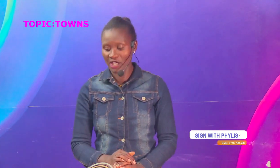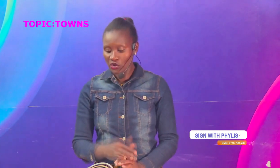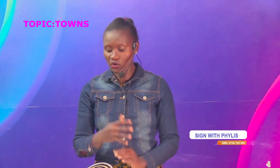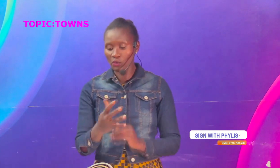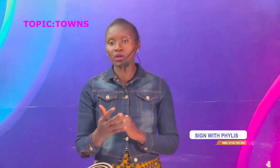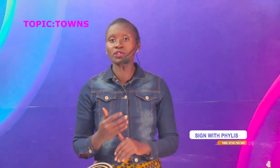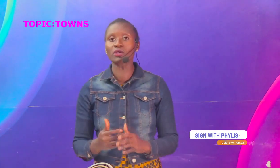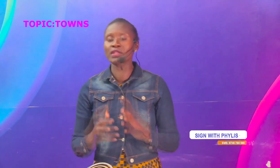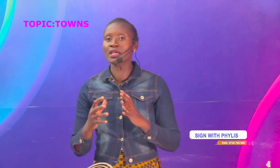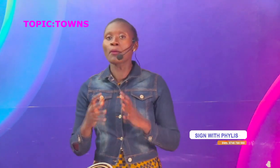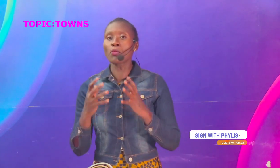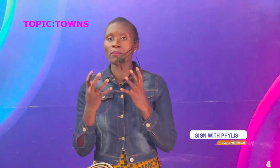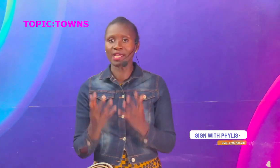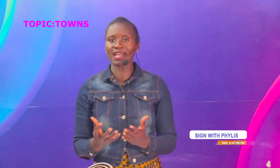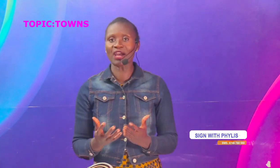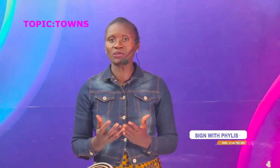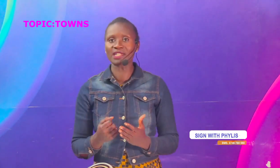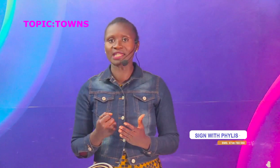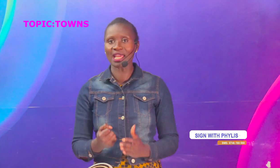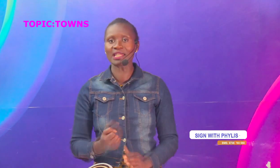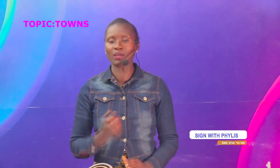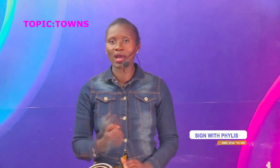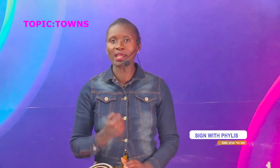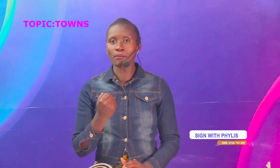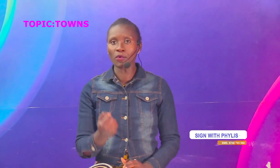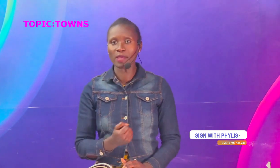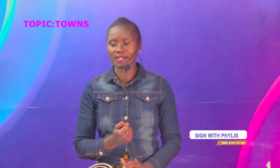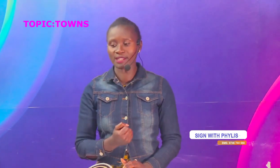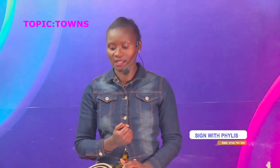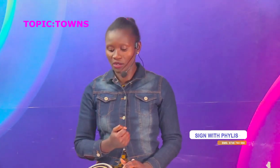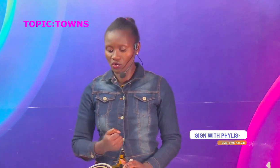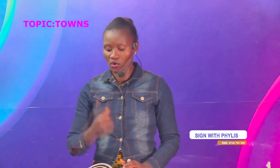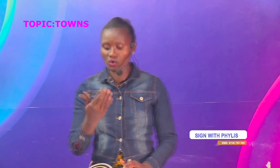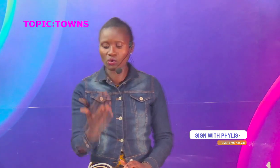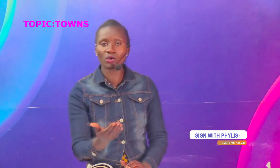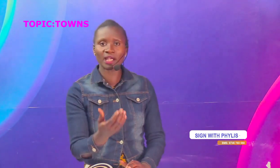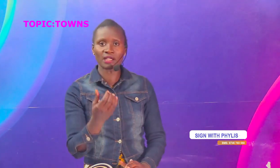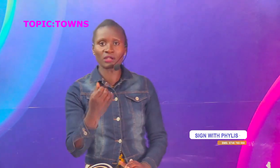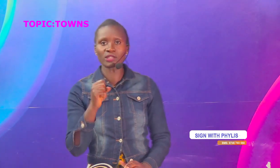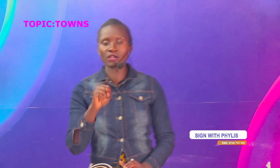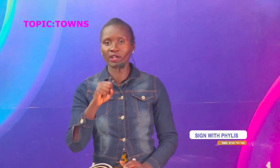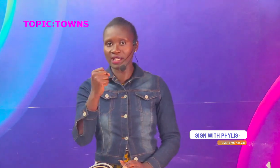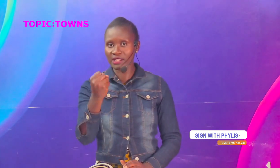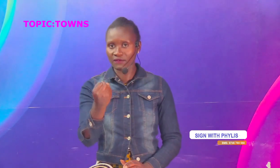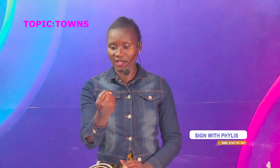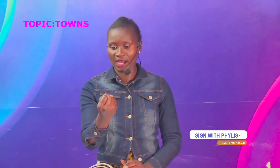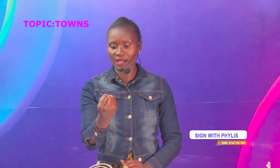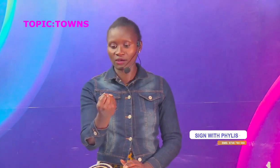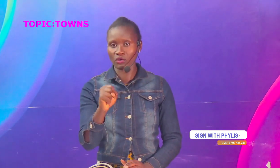we continue with the Mumias. How do we sign the word Mumias? So using your clenched finger or hand,